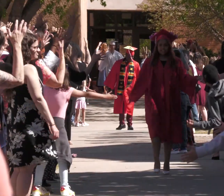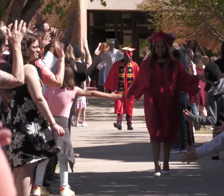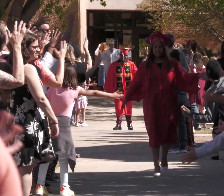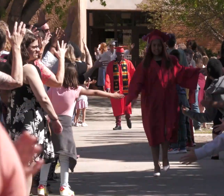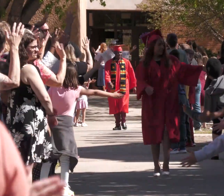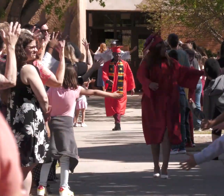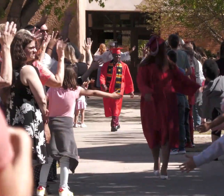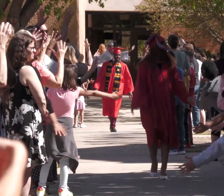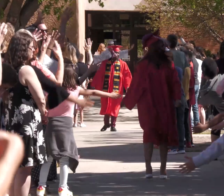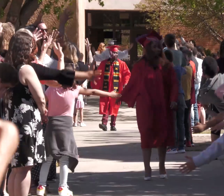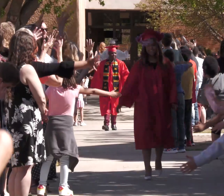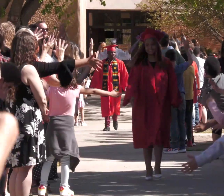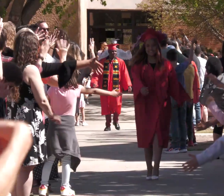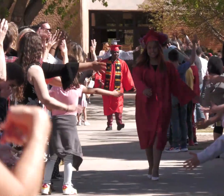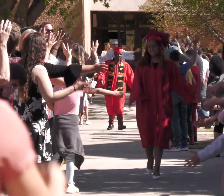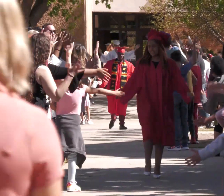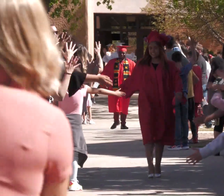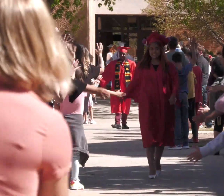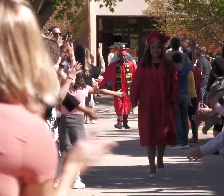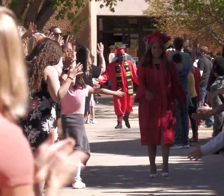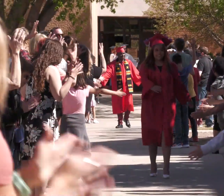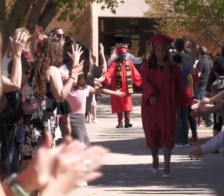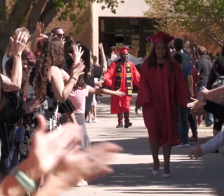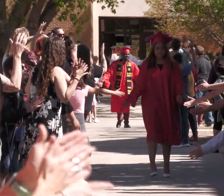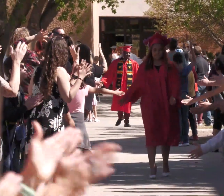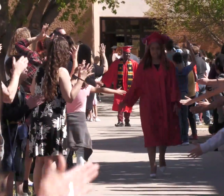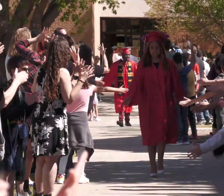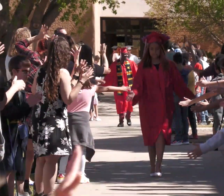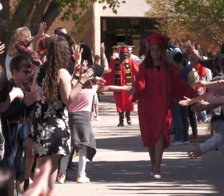All the staff and students are cheering and plotting.